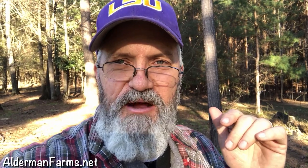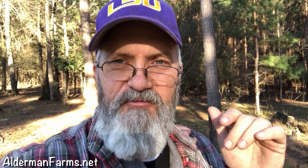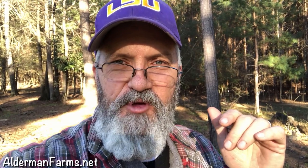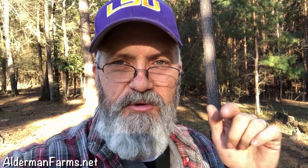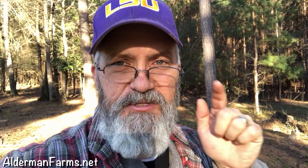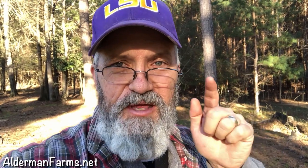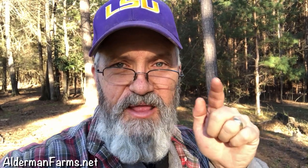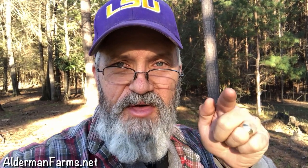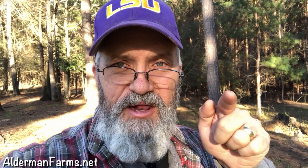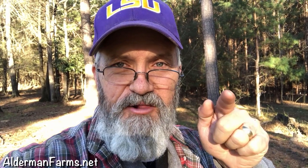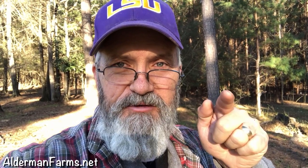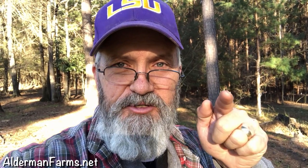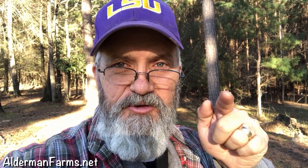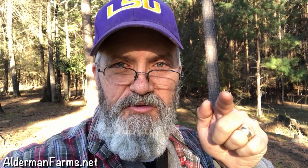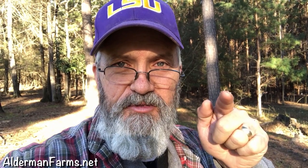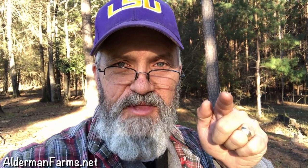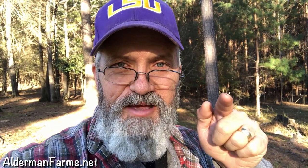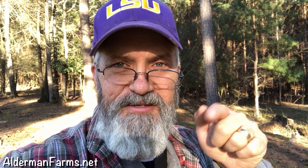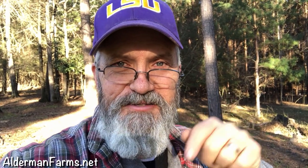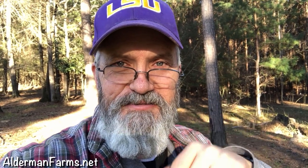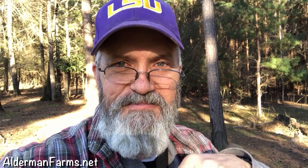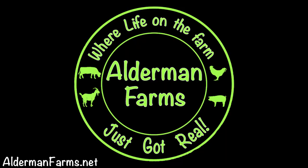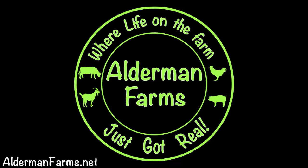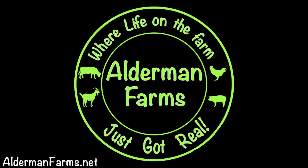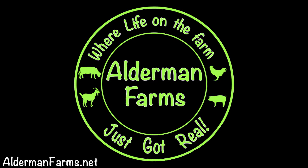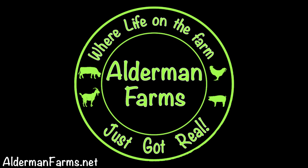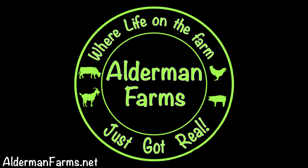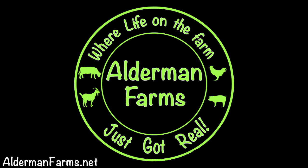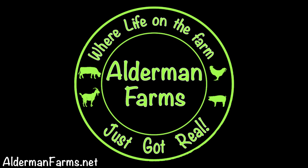do appreciate our viewers and that includes you. Thanks.